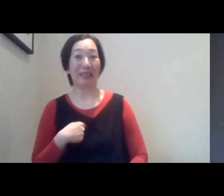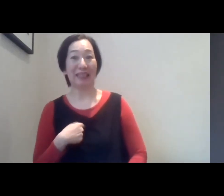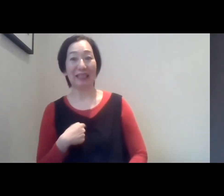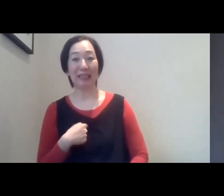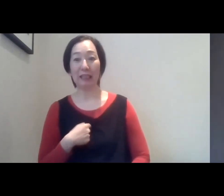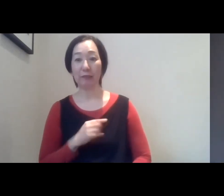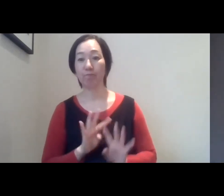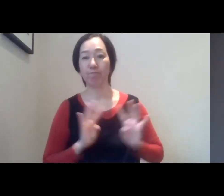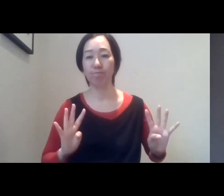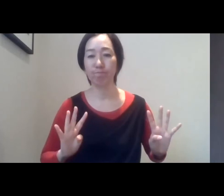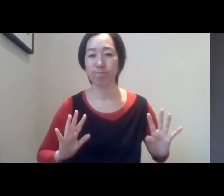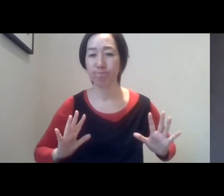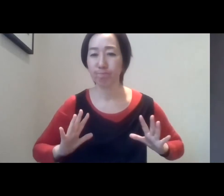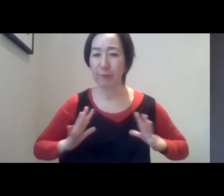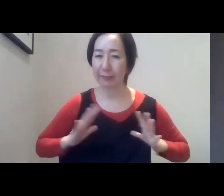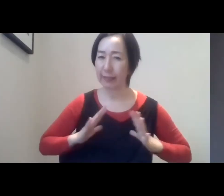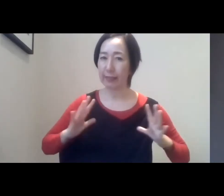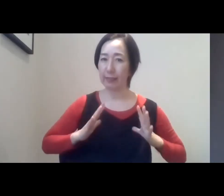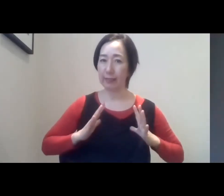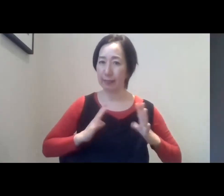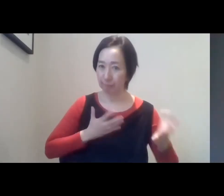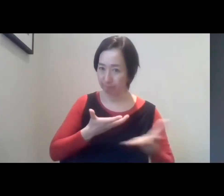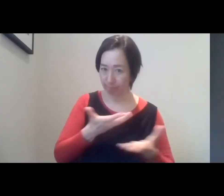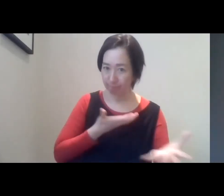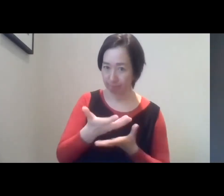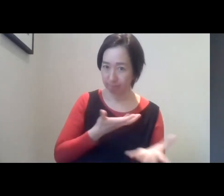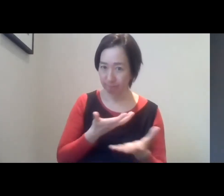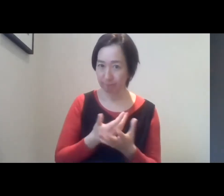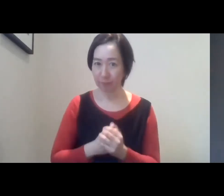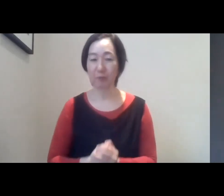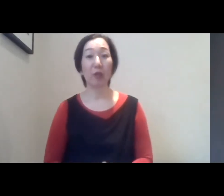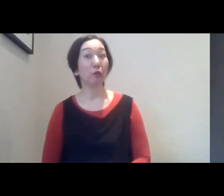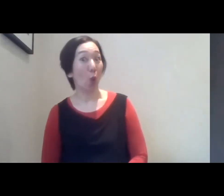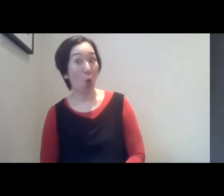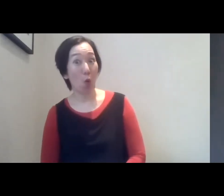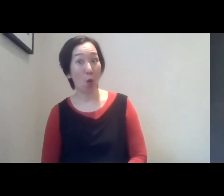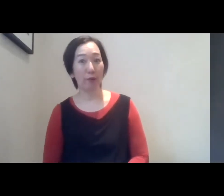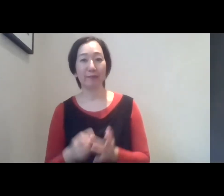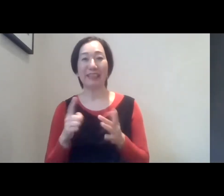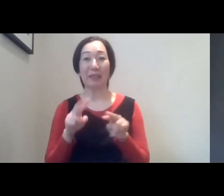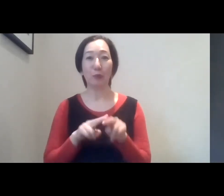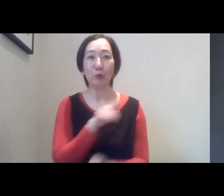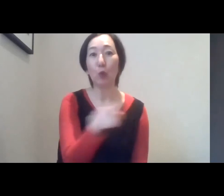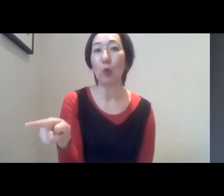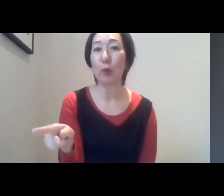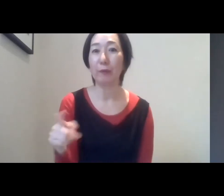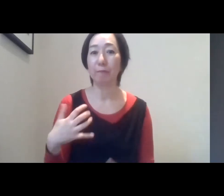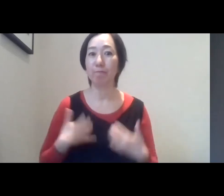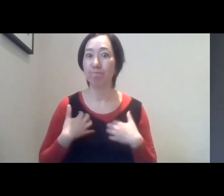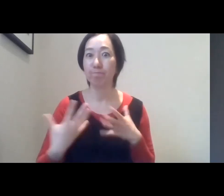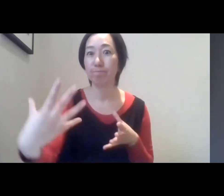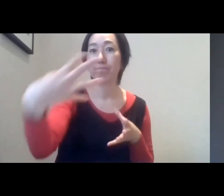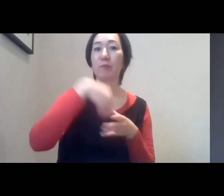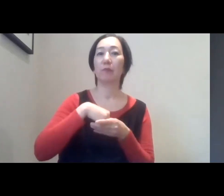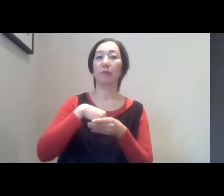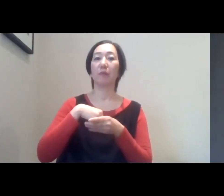And our creative team and myself will be there ready to have conversations with people about the piece and about what we're talking